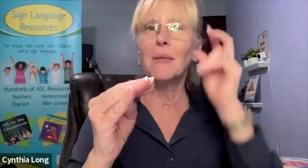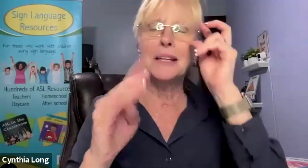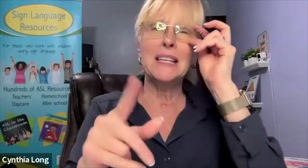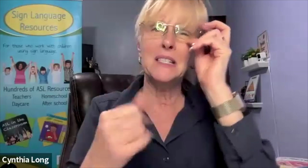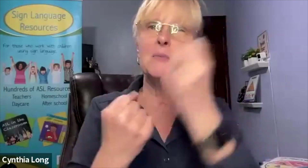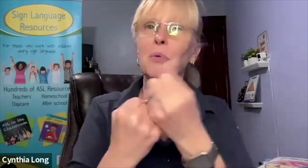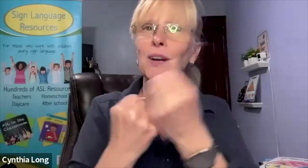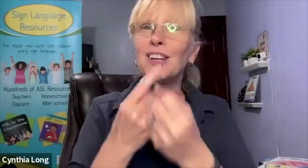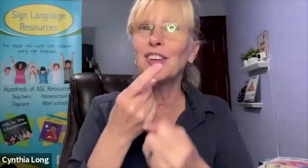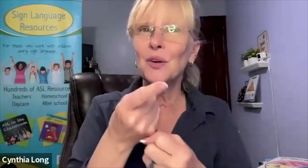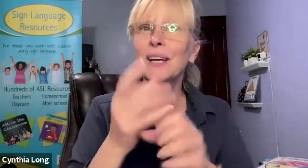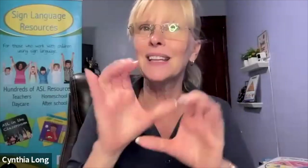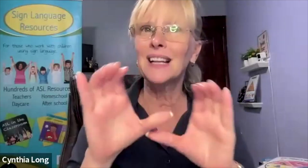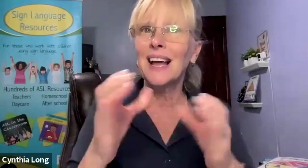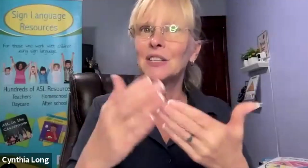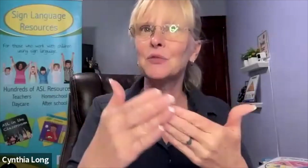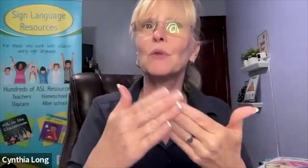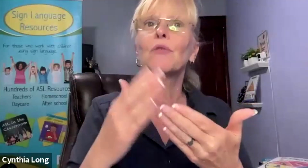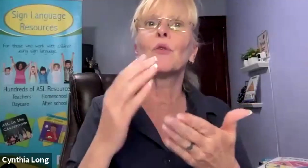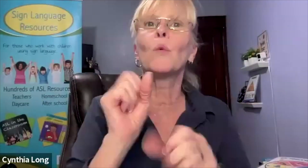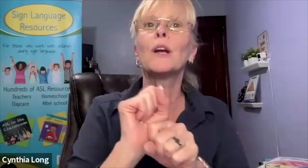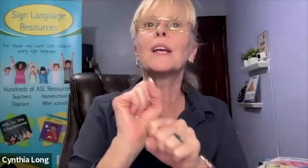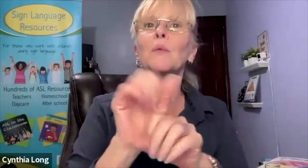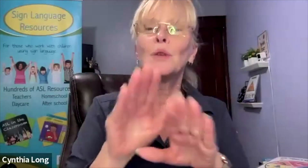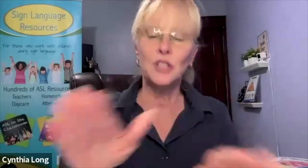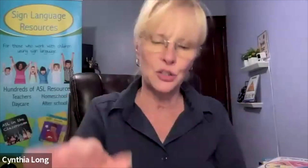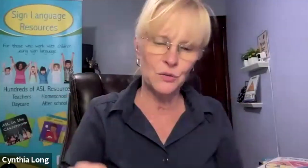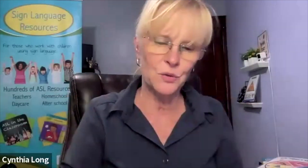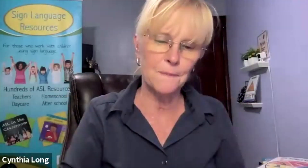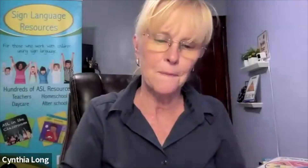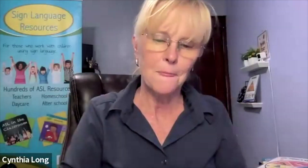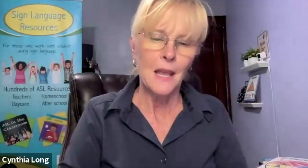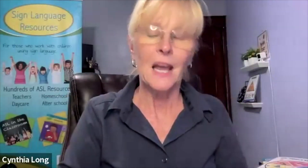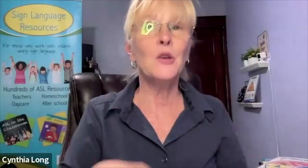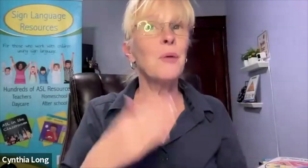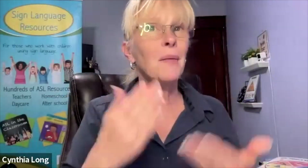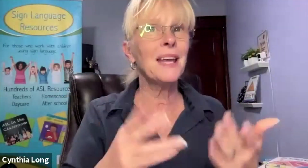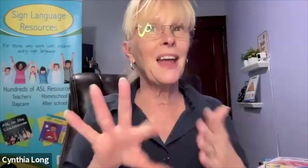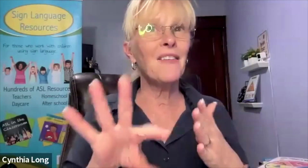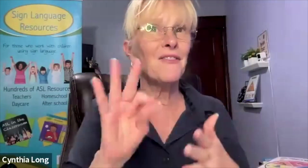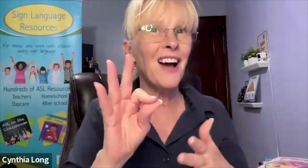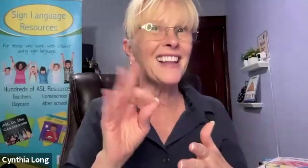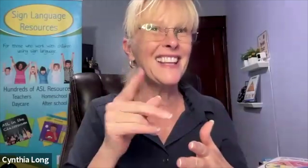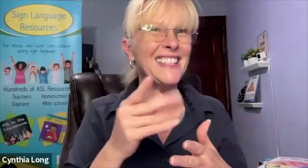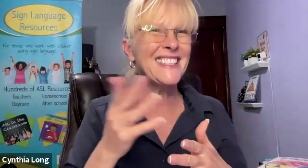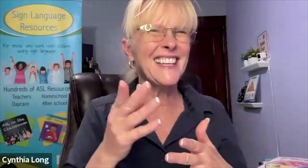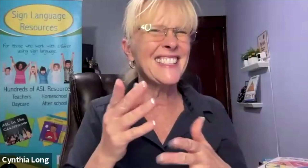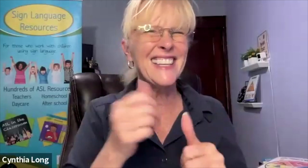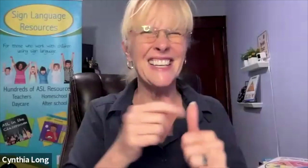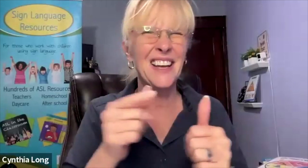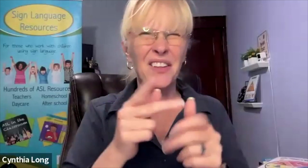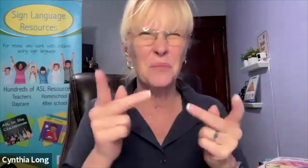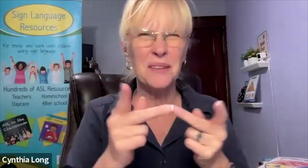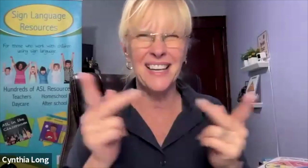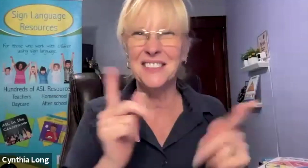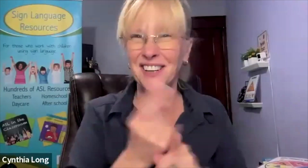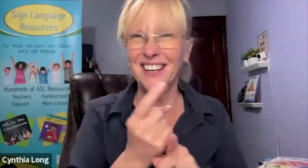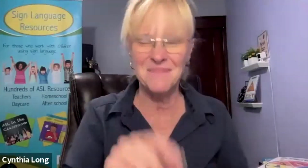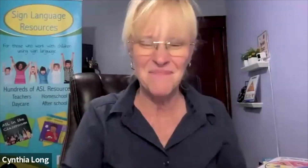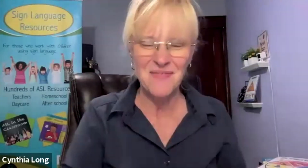and these supporting you in the classroom for working with children. And you probably can't find these things any other place, right?